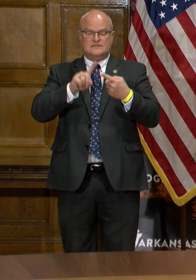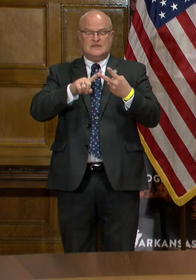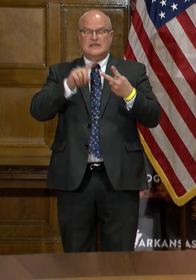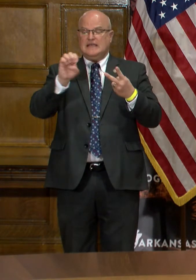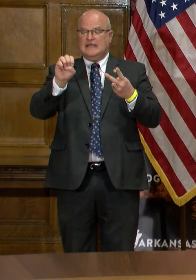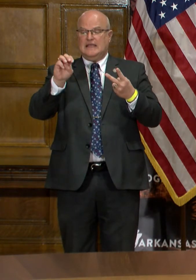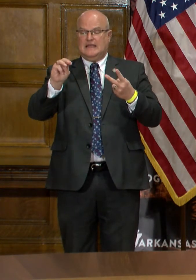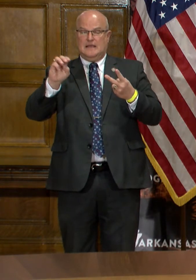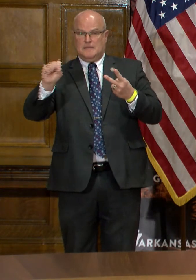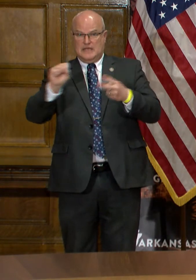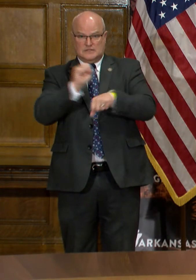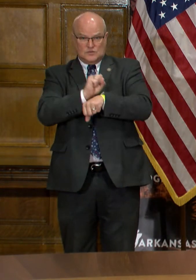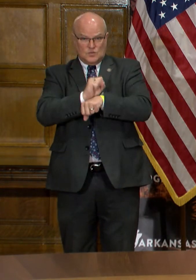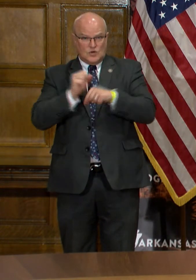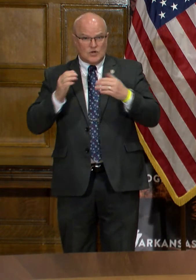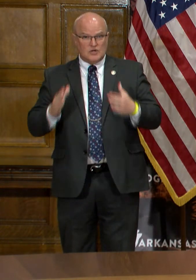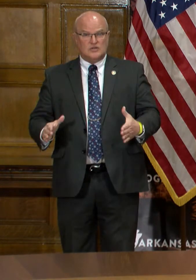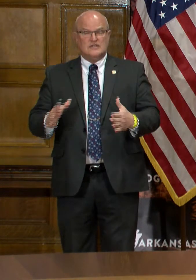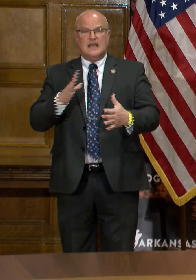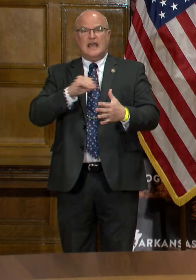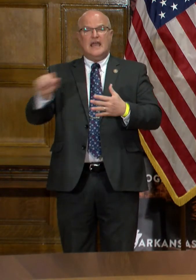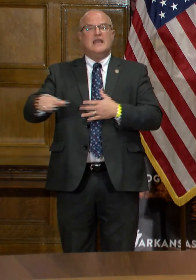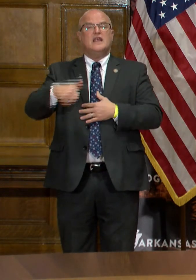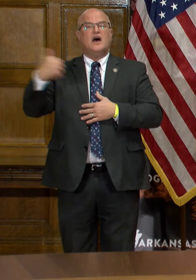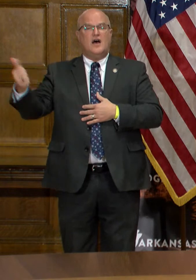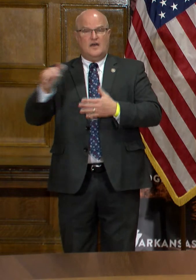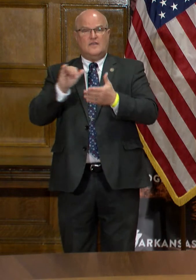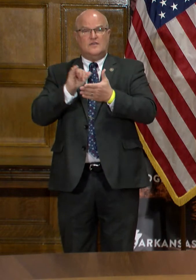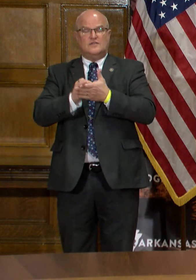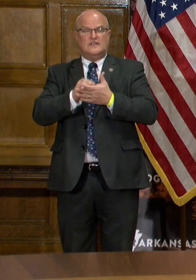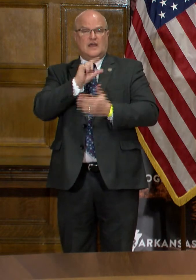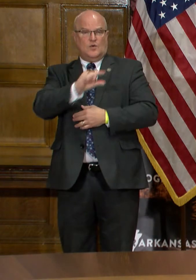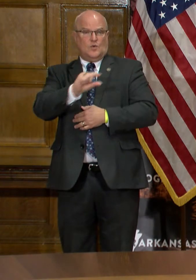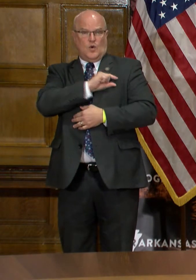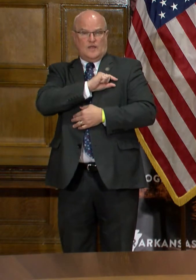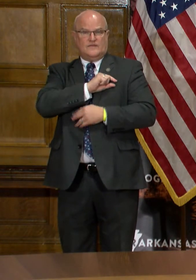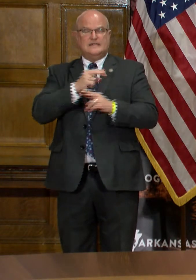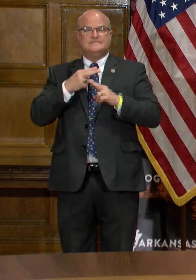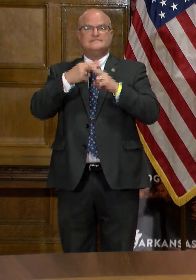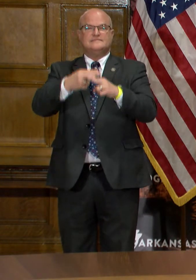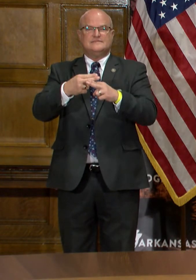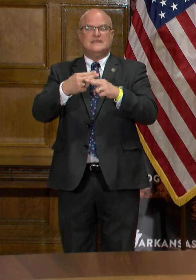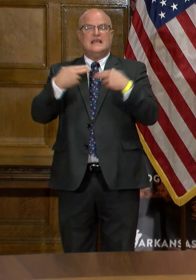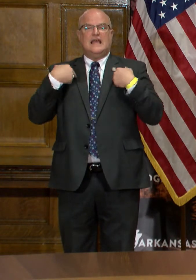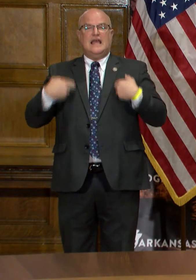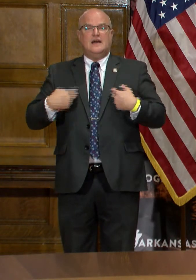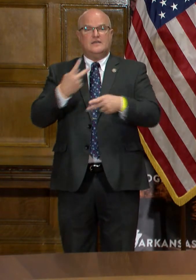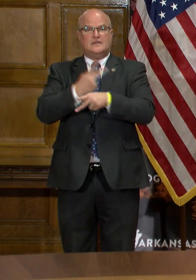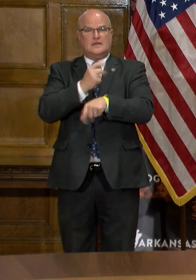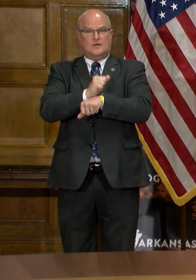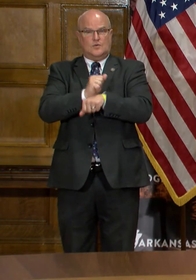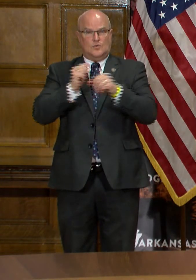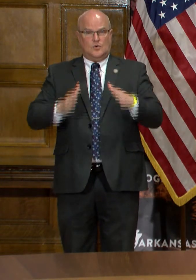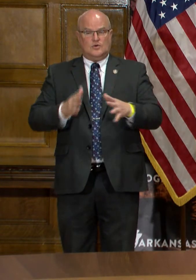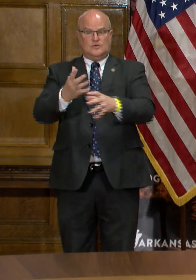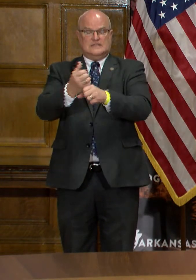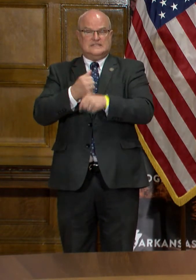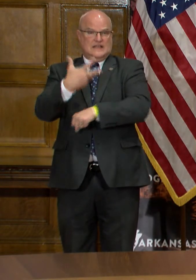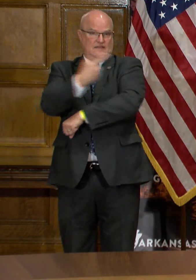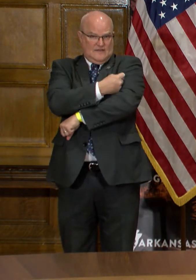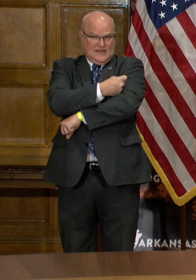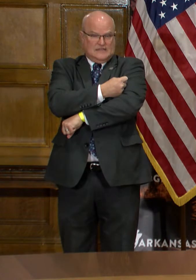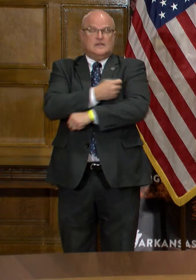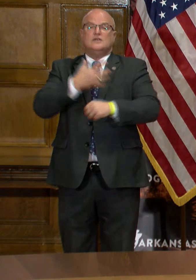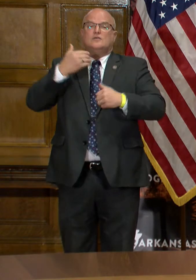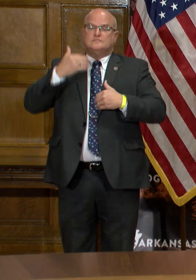workers as well, and those others that would be qualified as healthcare workers to receive that vaccine. So we're